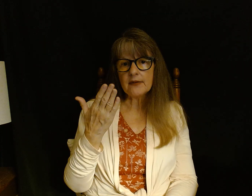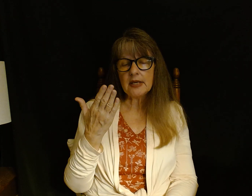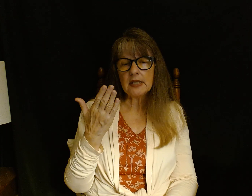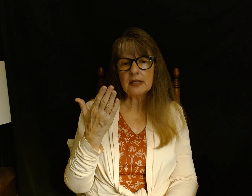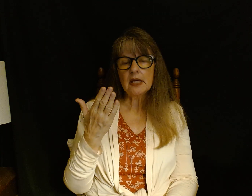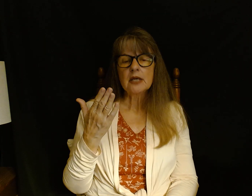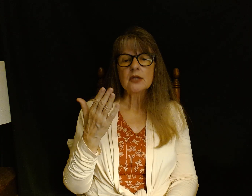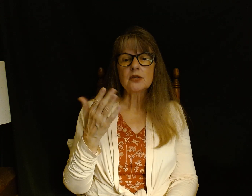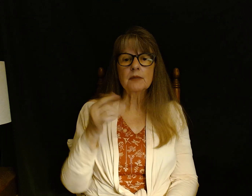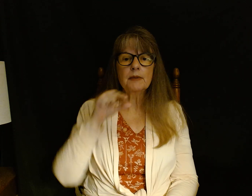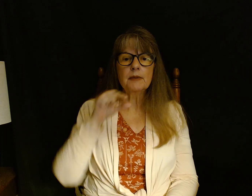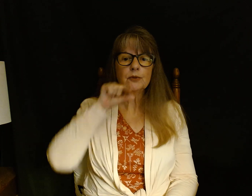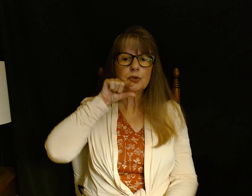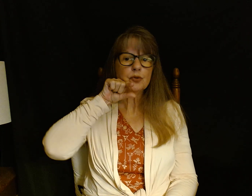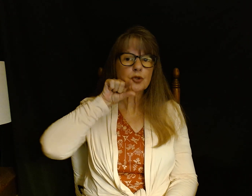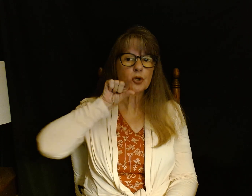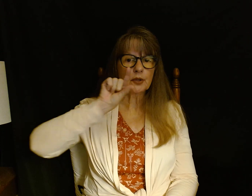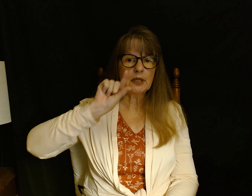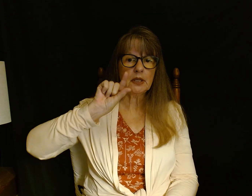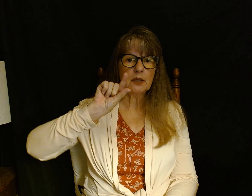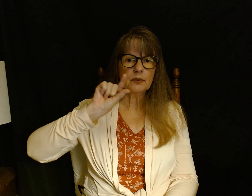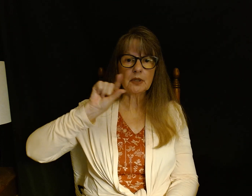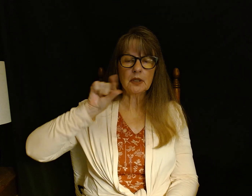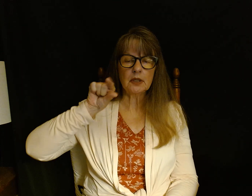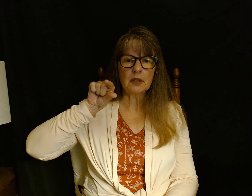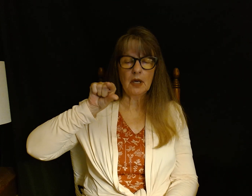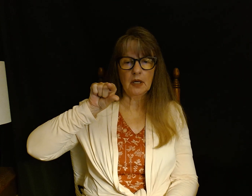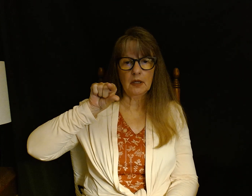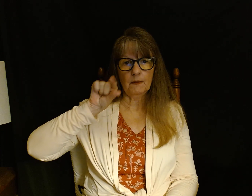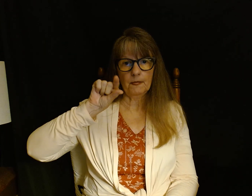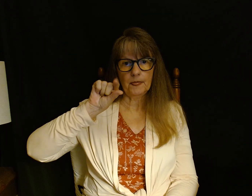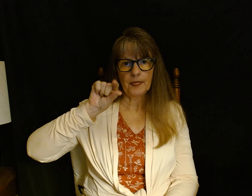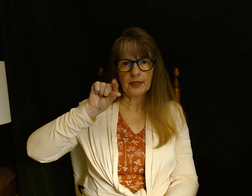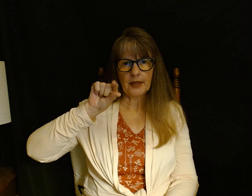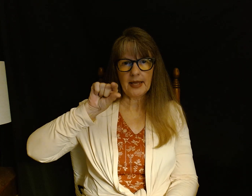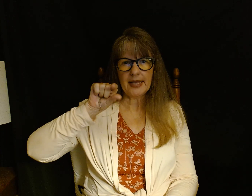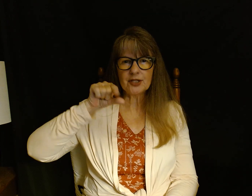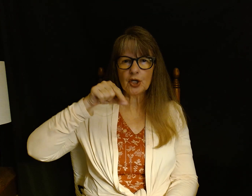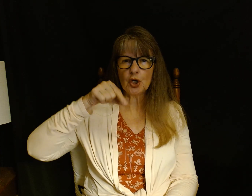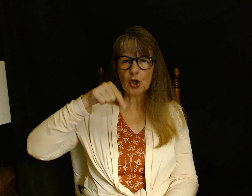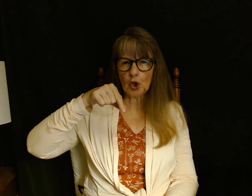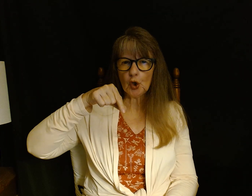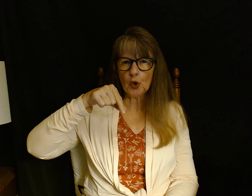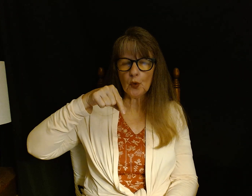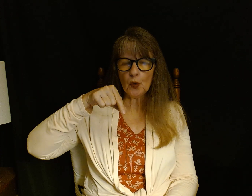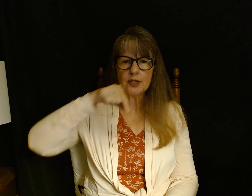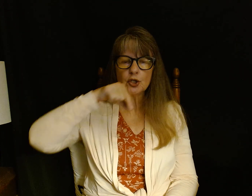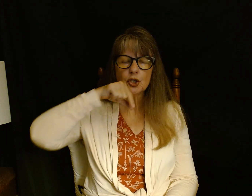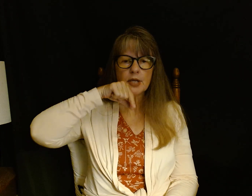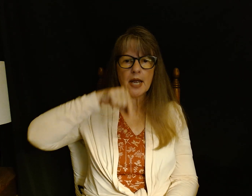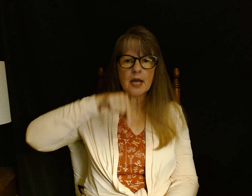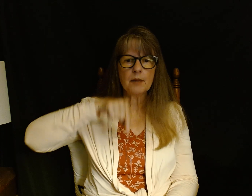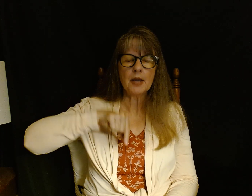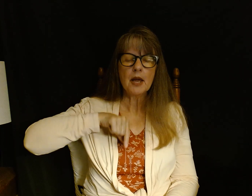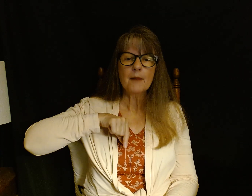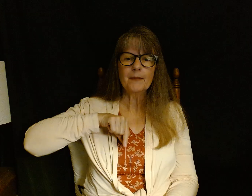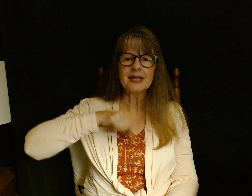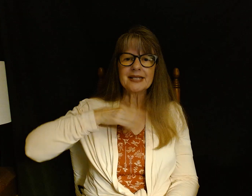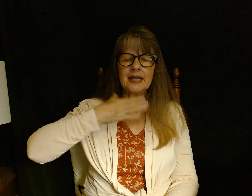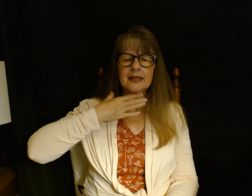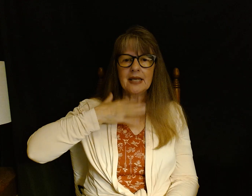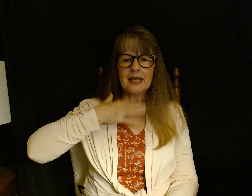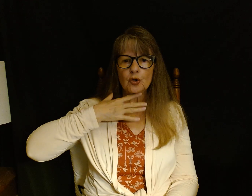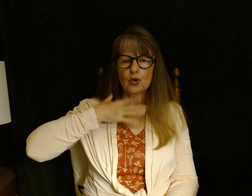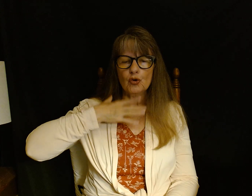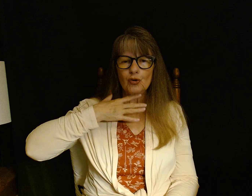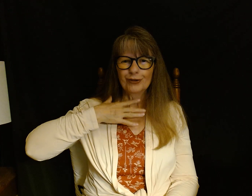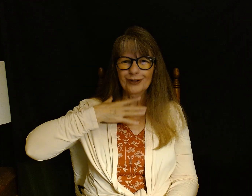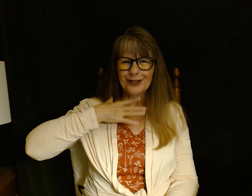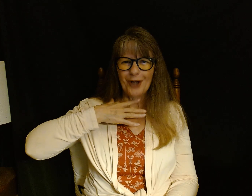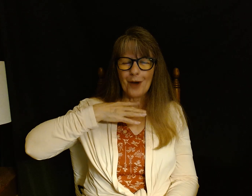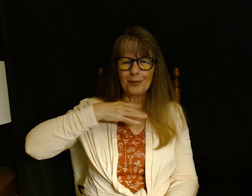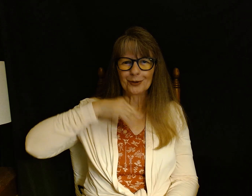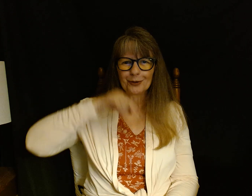Thanksgiving. Some people do turkey with it's a Q hand shape, but it's like that little gobbler,